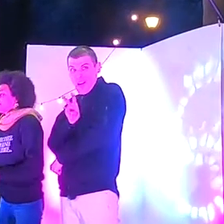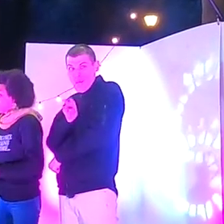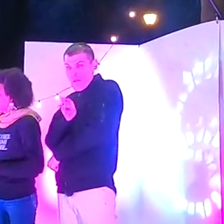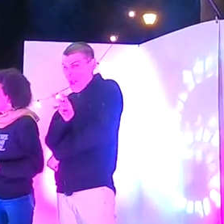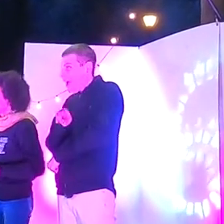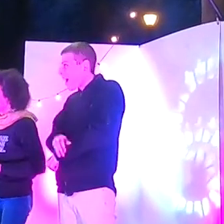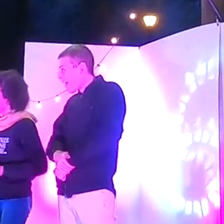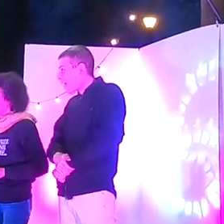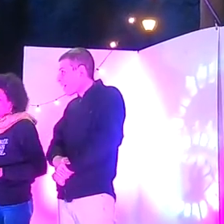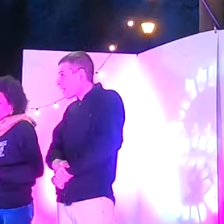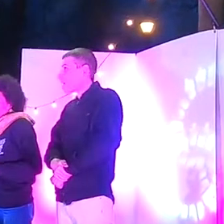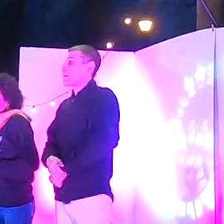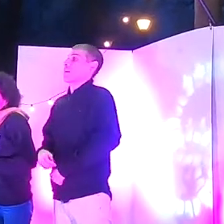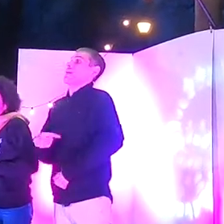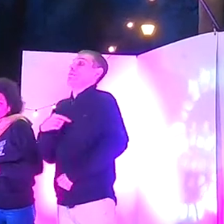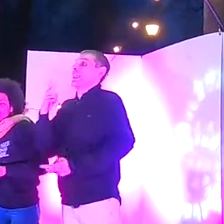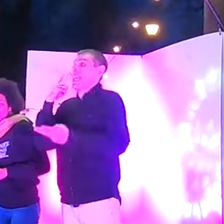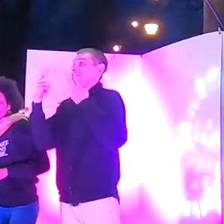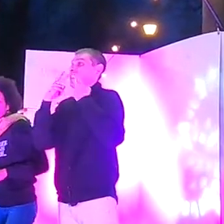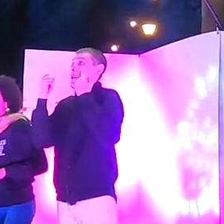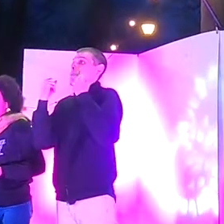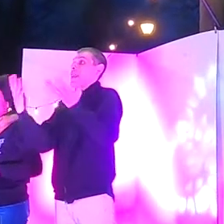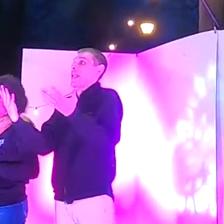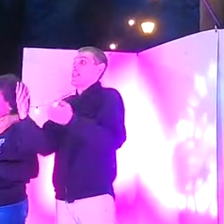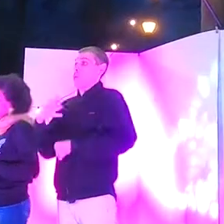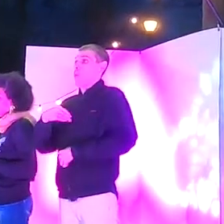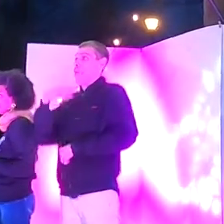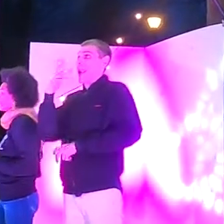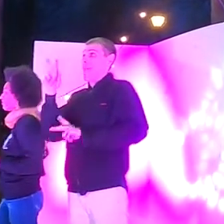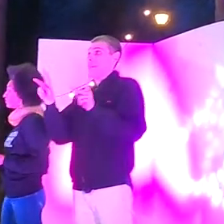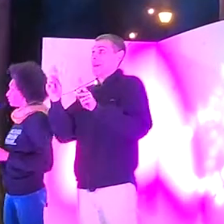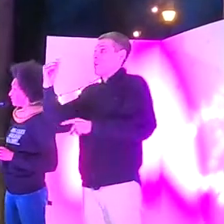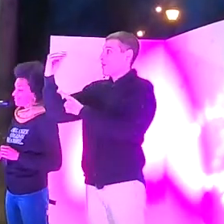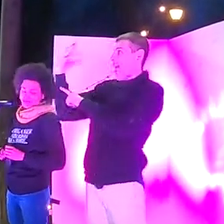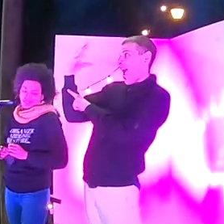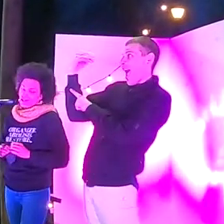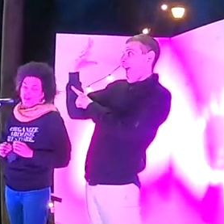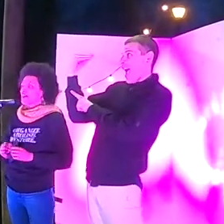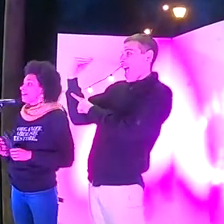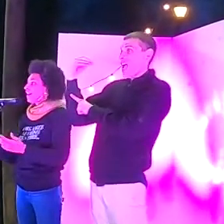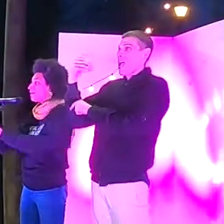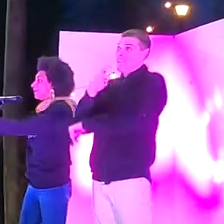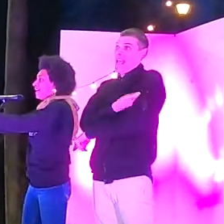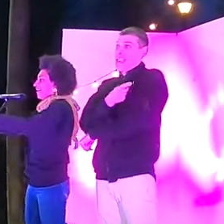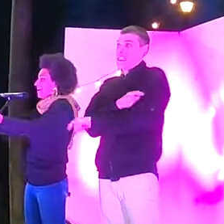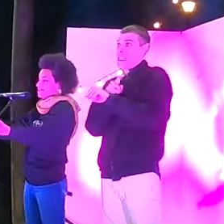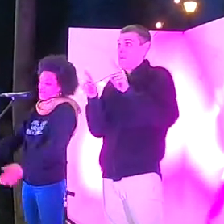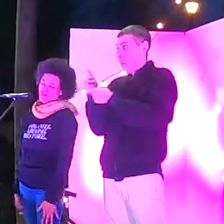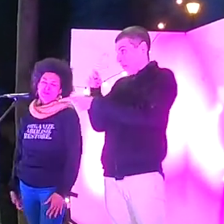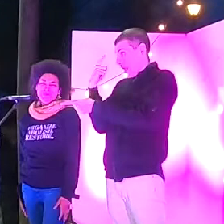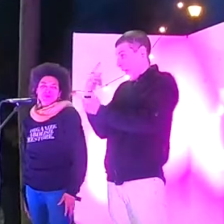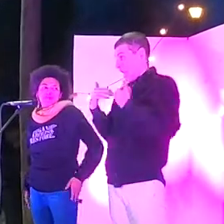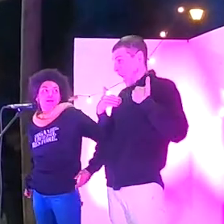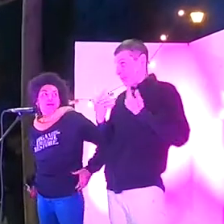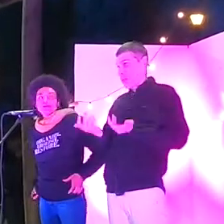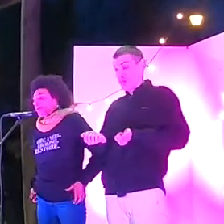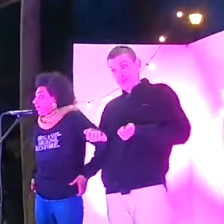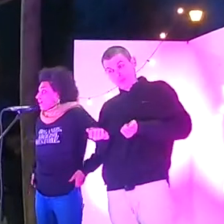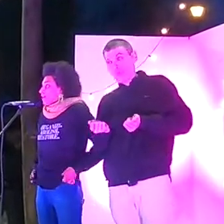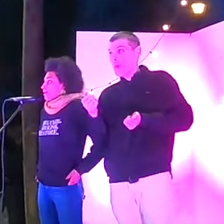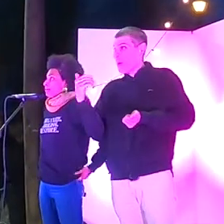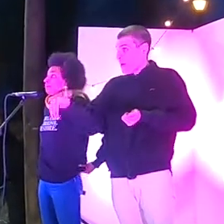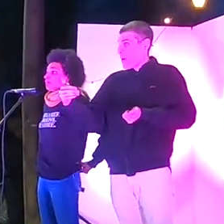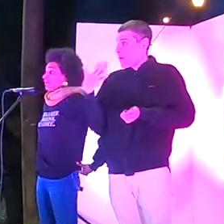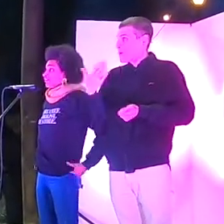Whoa! Because I see so many white people that post that they're fully vaccinated, so just want to call that out. All